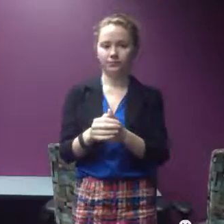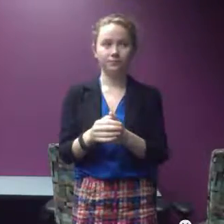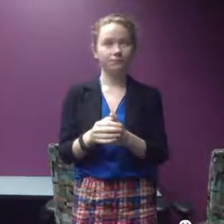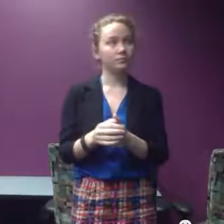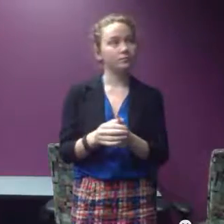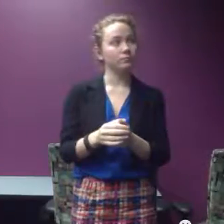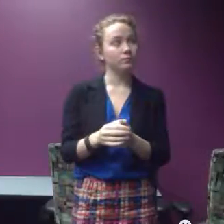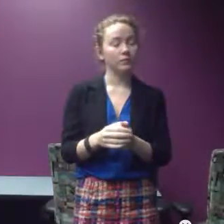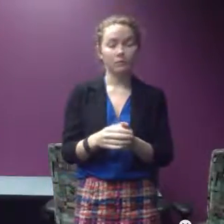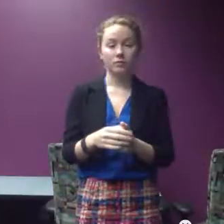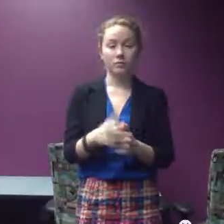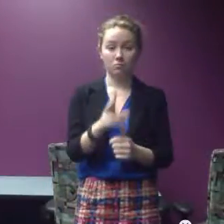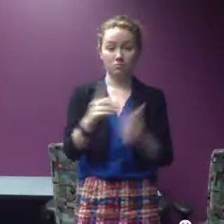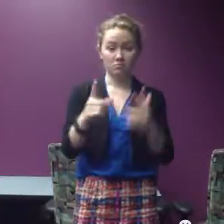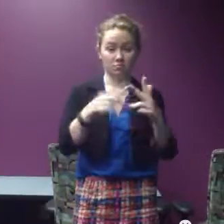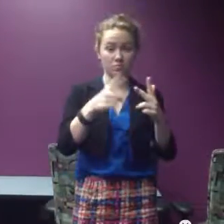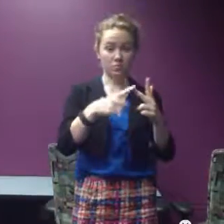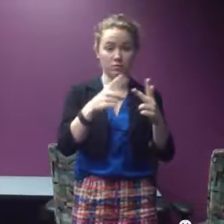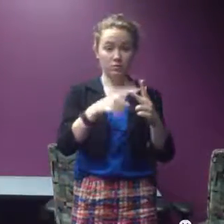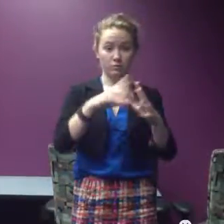and then the height.